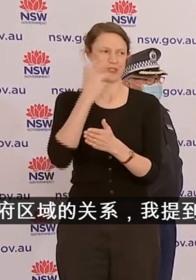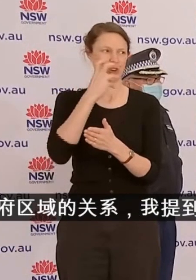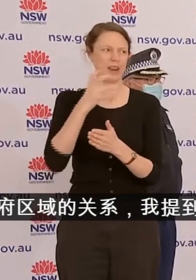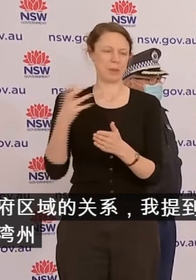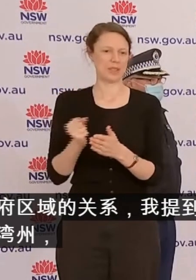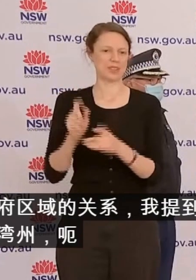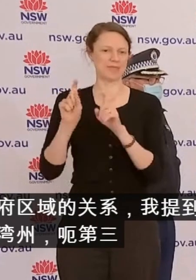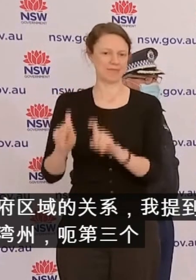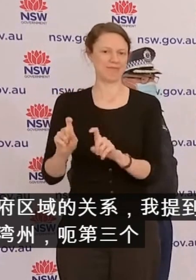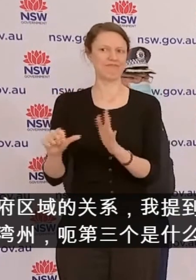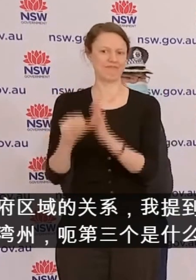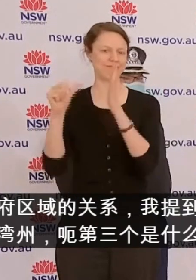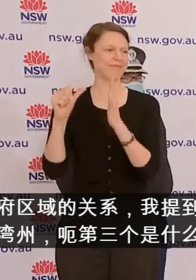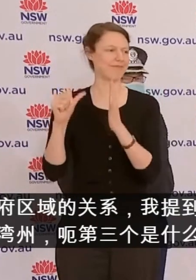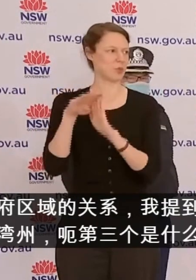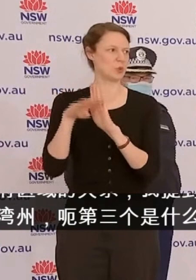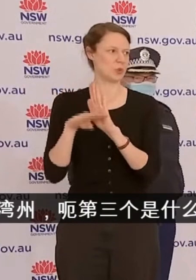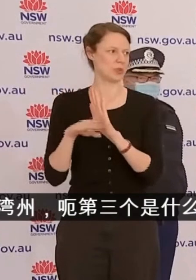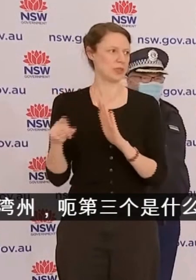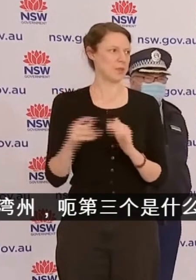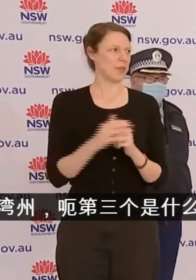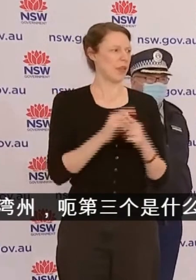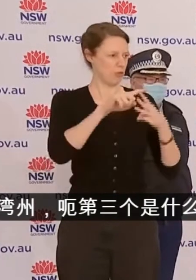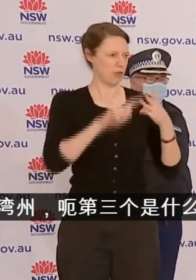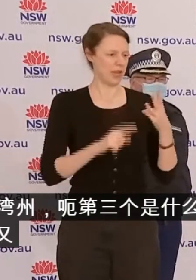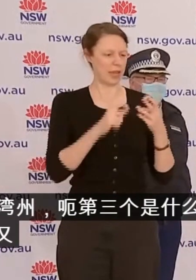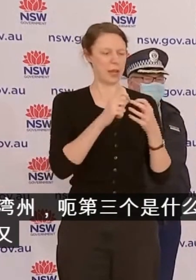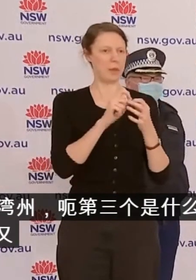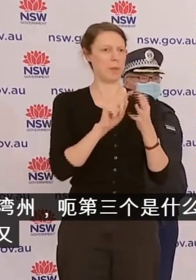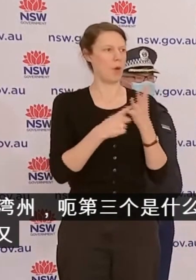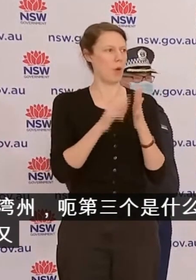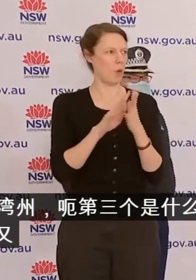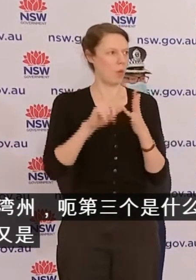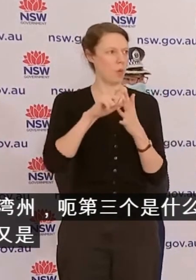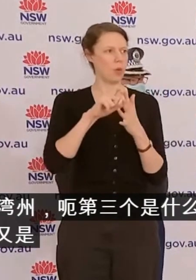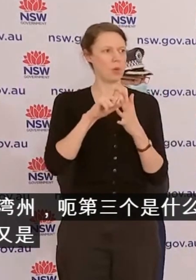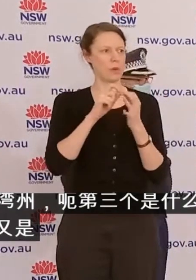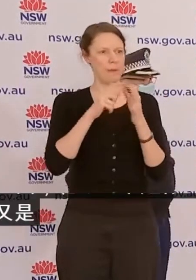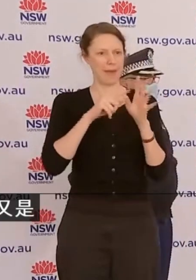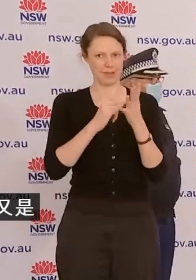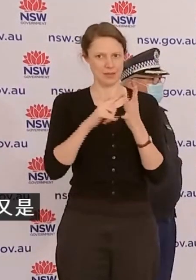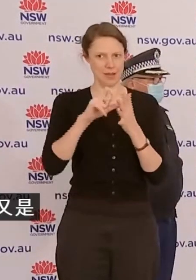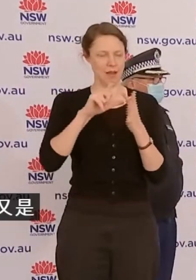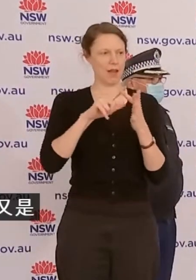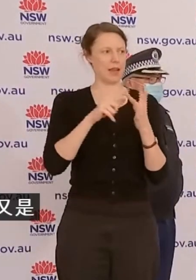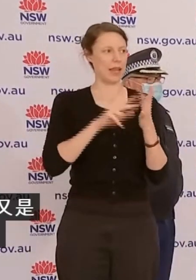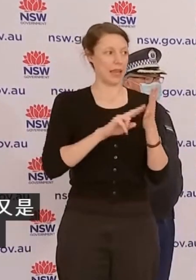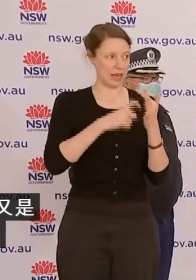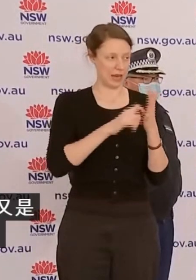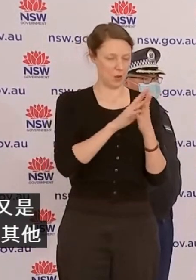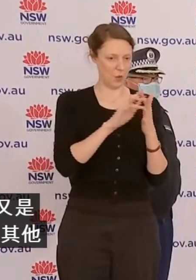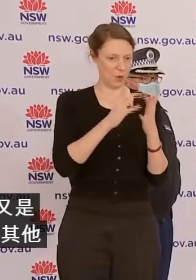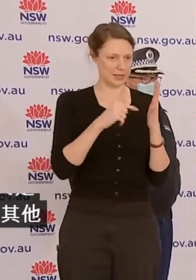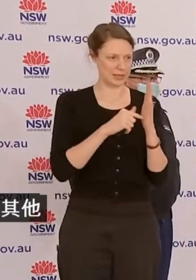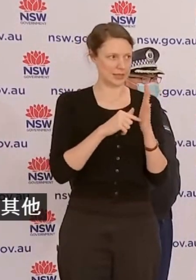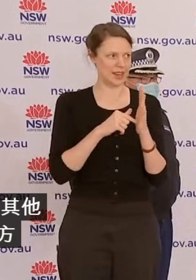mentioned, Bayside, Inner West and what was the third one? Yeah, Burwood. Again, the suburbs adjoining the